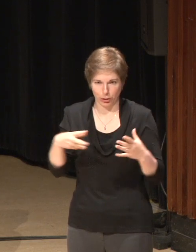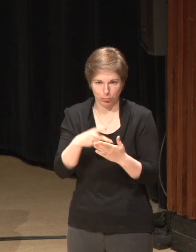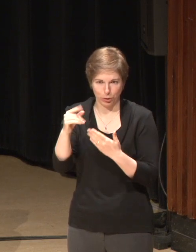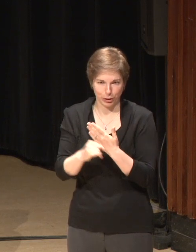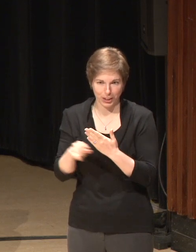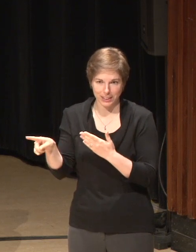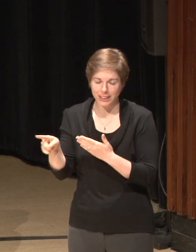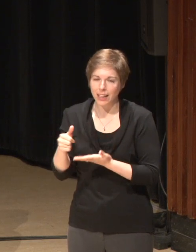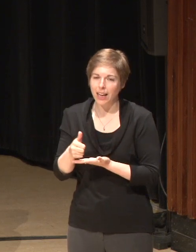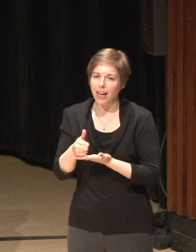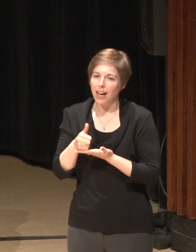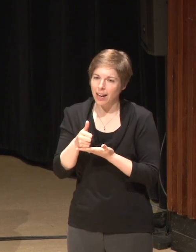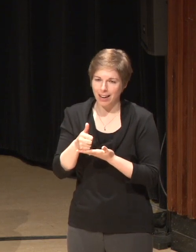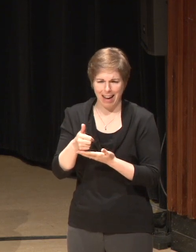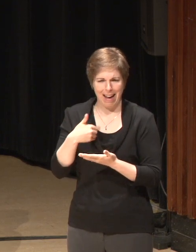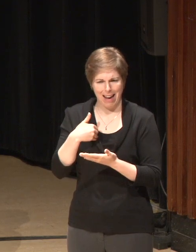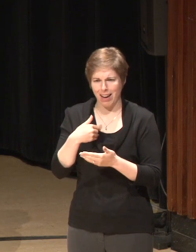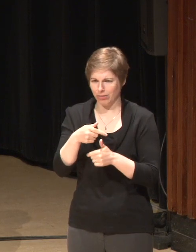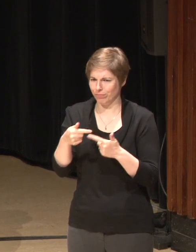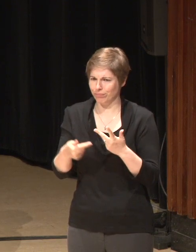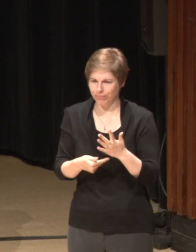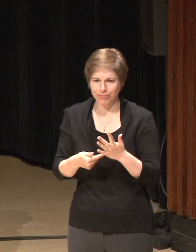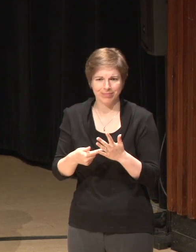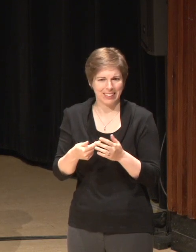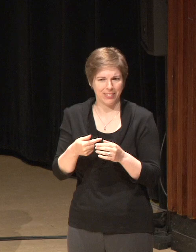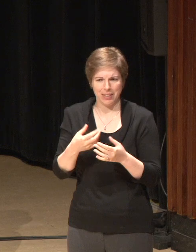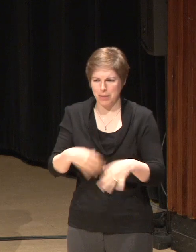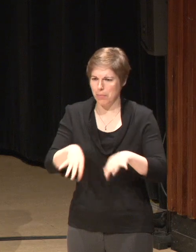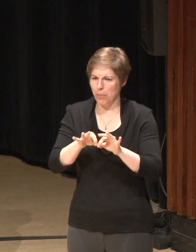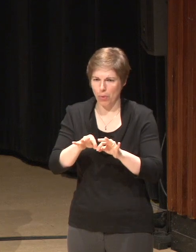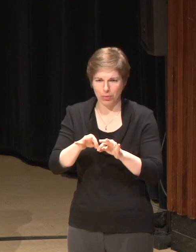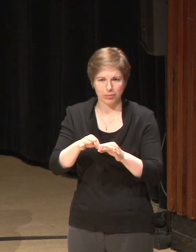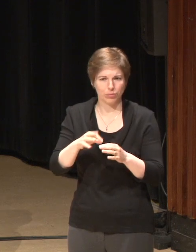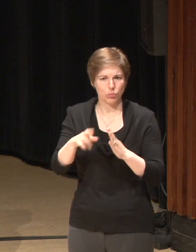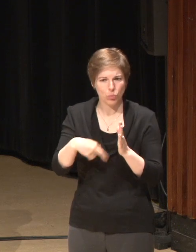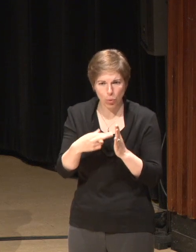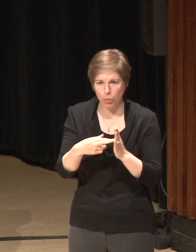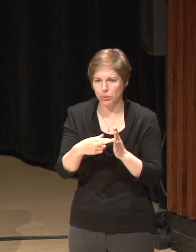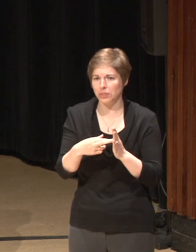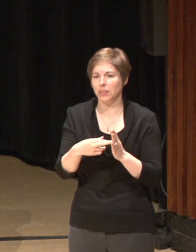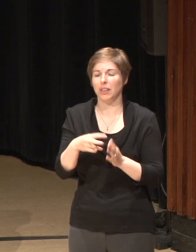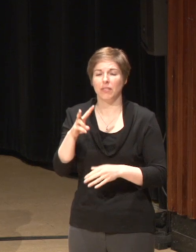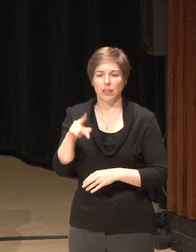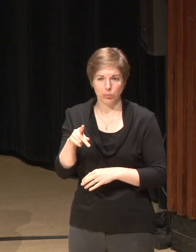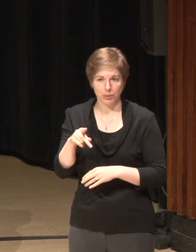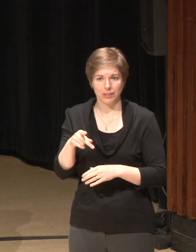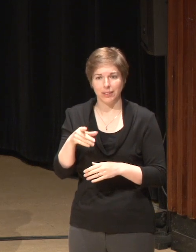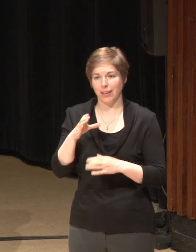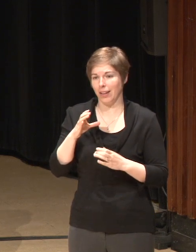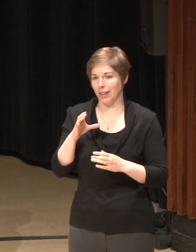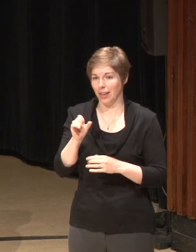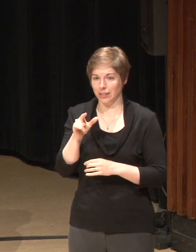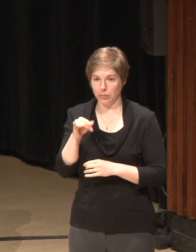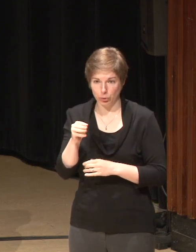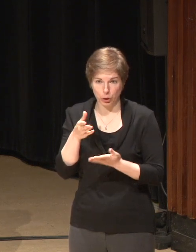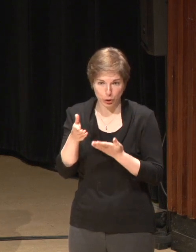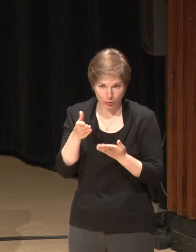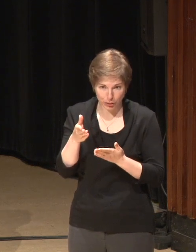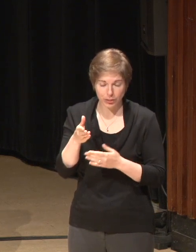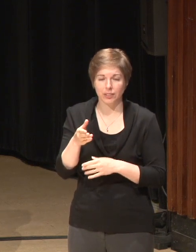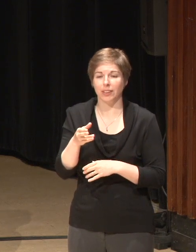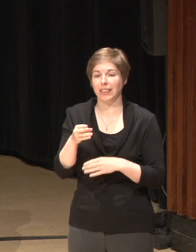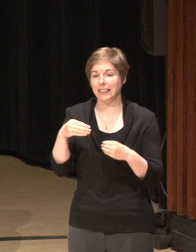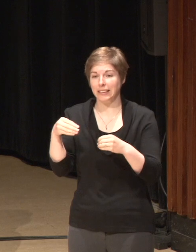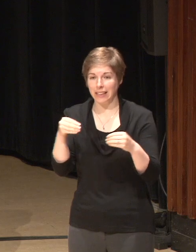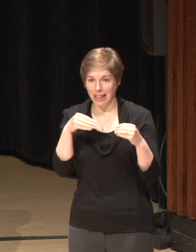held several key positions over the past 40-plus years, including Vice President, Customer Services, Marketing and Sales with Nova Scotia